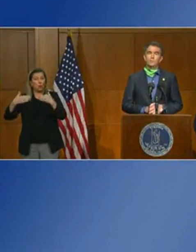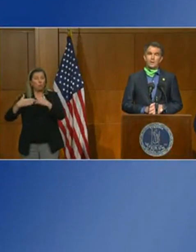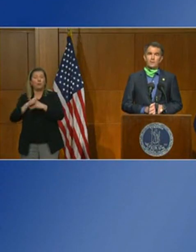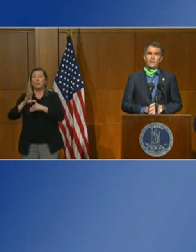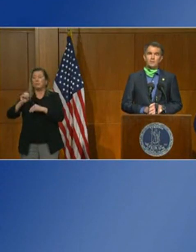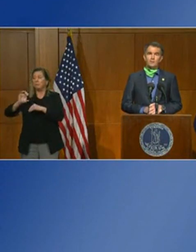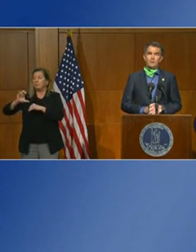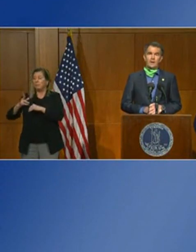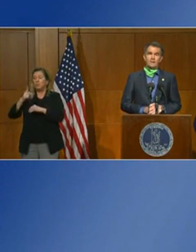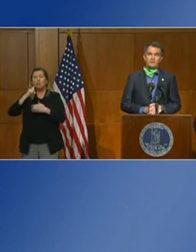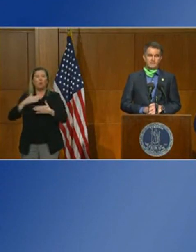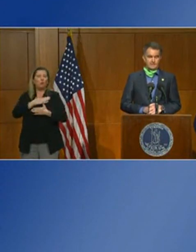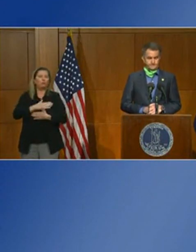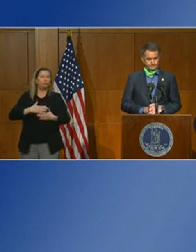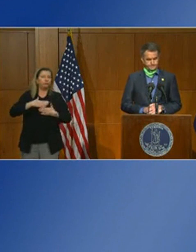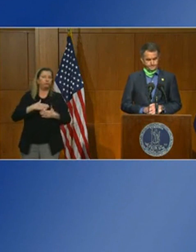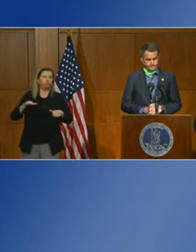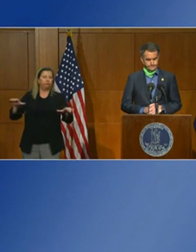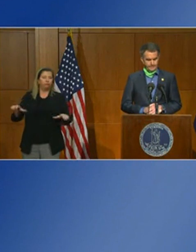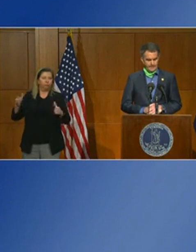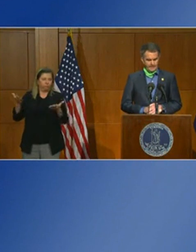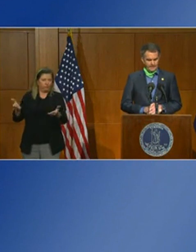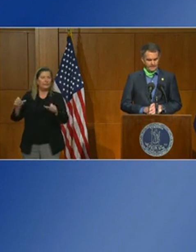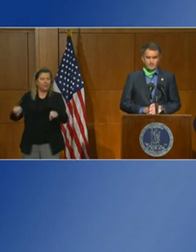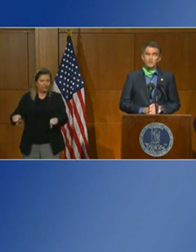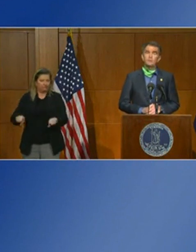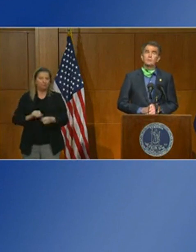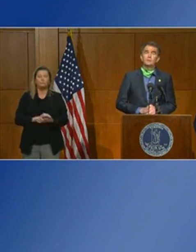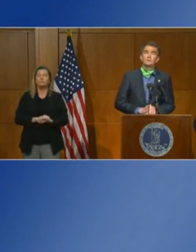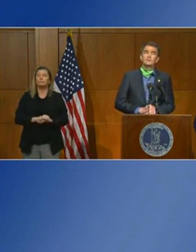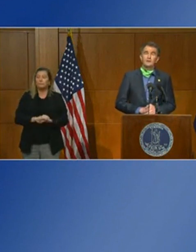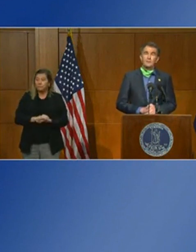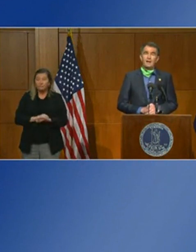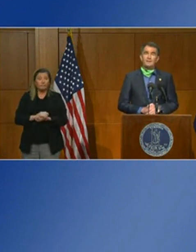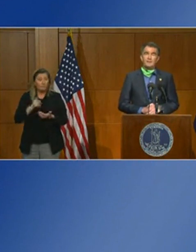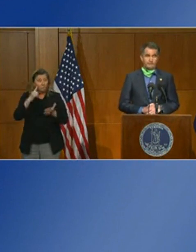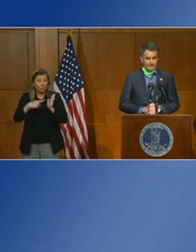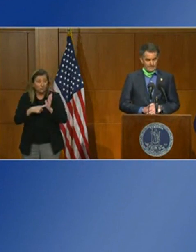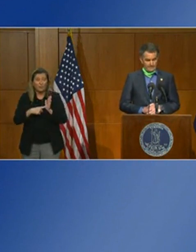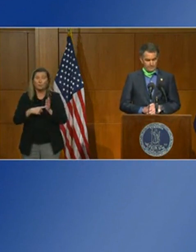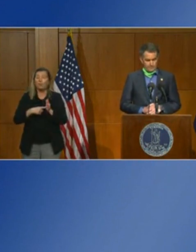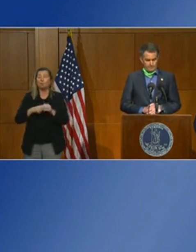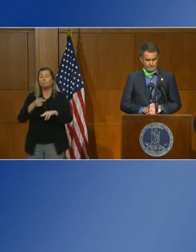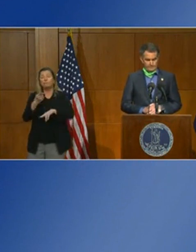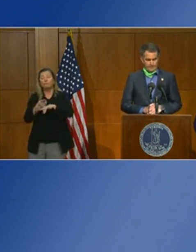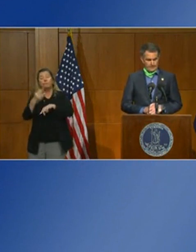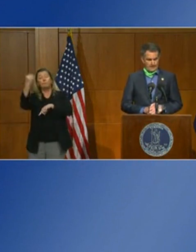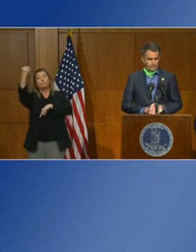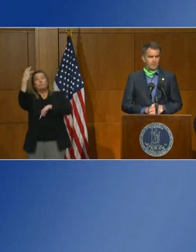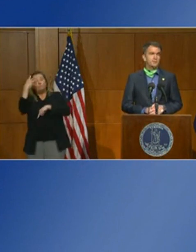to recreational activity. This includes sunbathing and